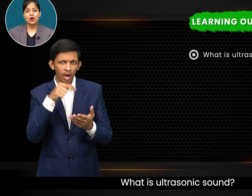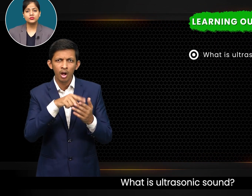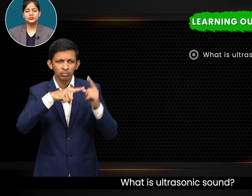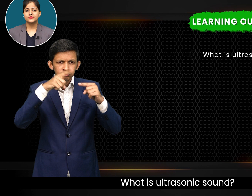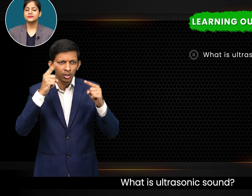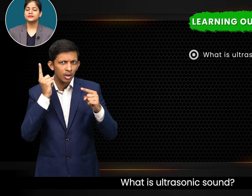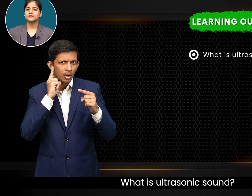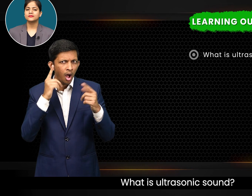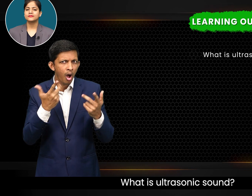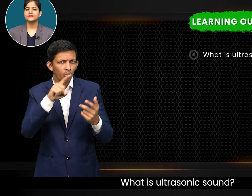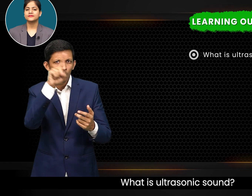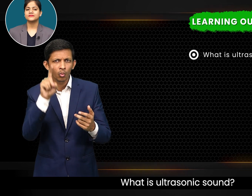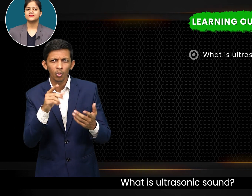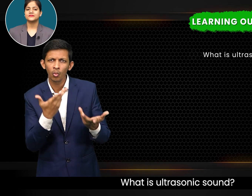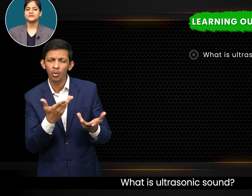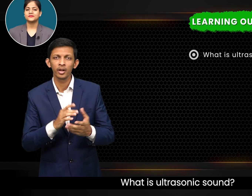ultrasonic sound,